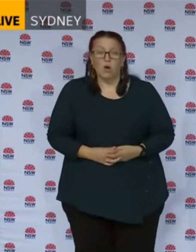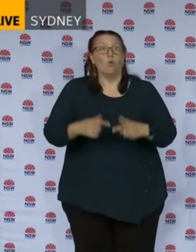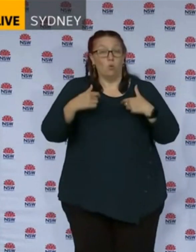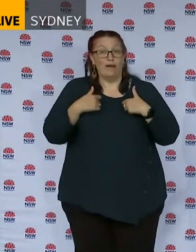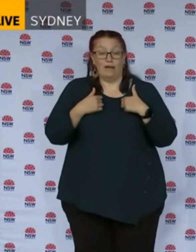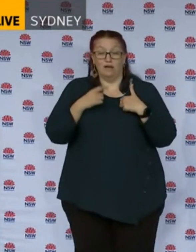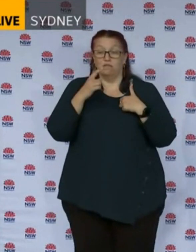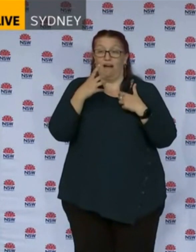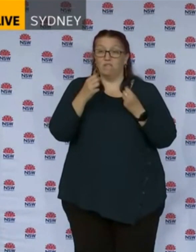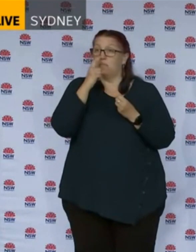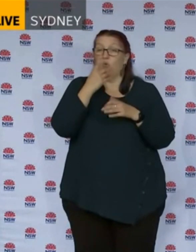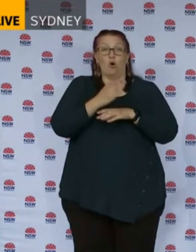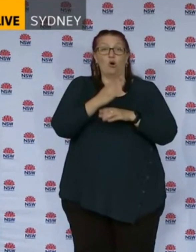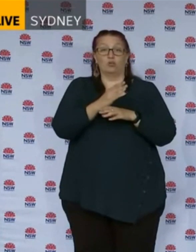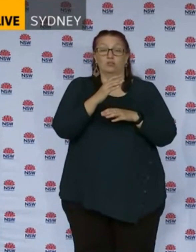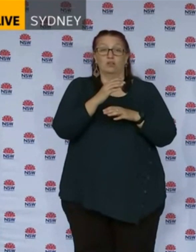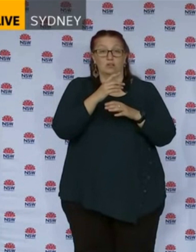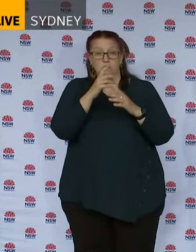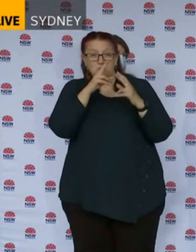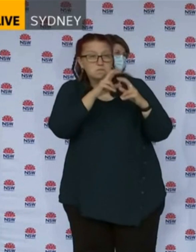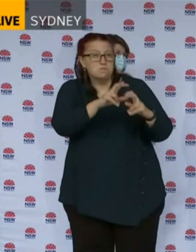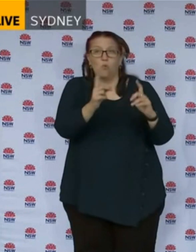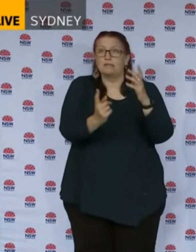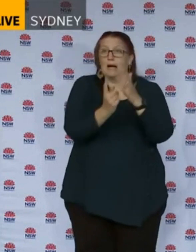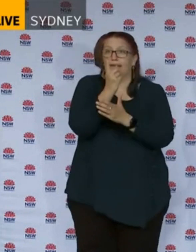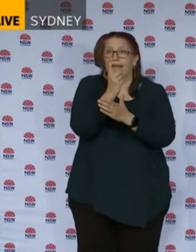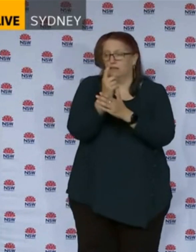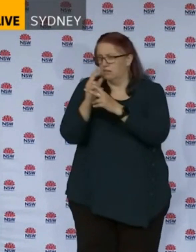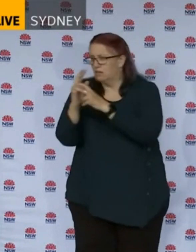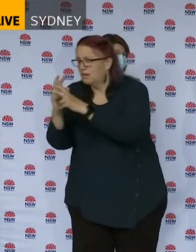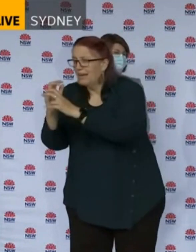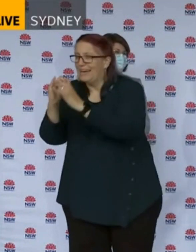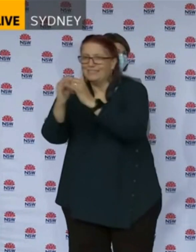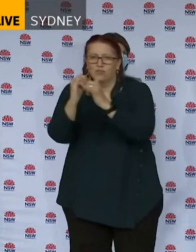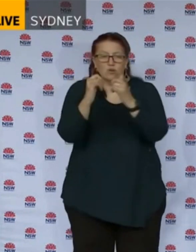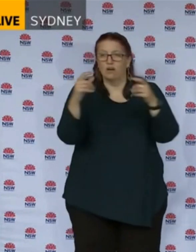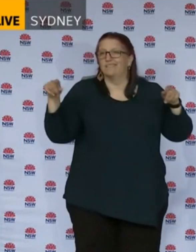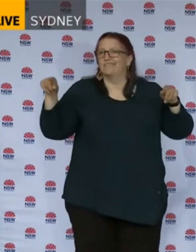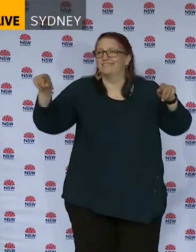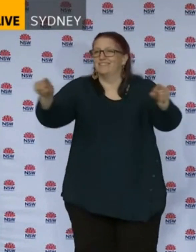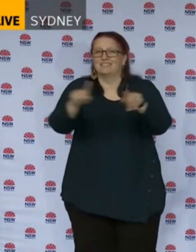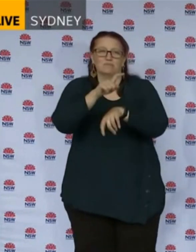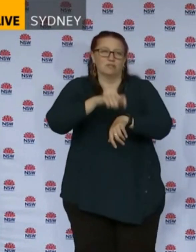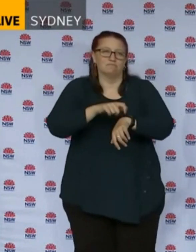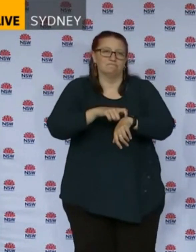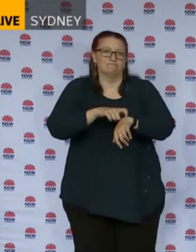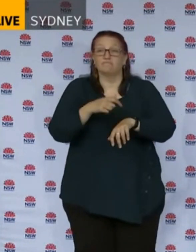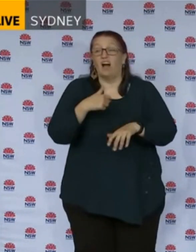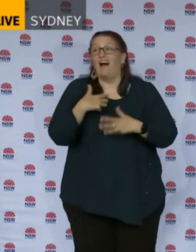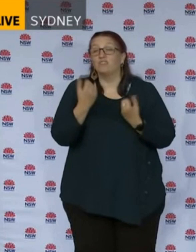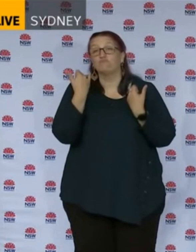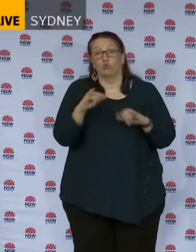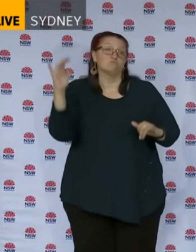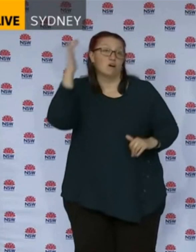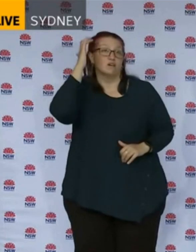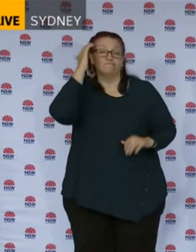exposure sites. So what's occurred, and I regret this this, but as I said, everyone was doing the